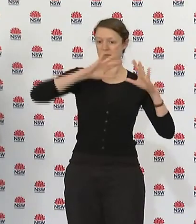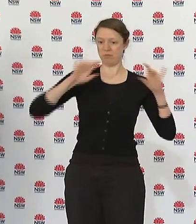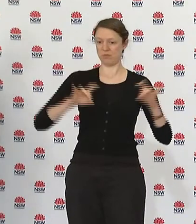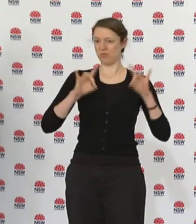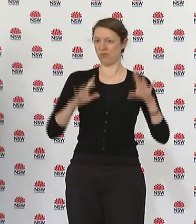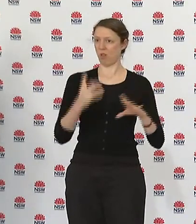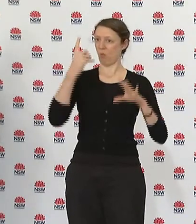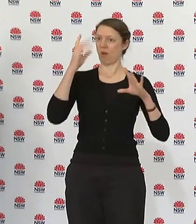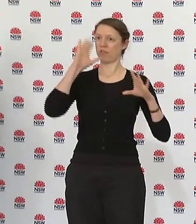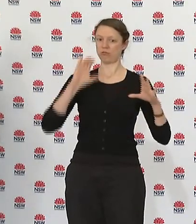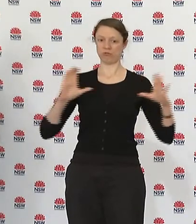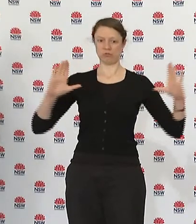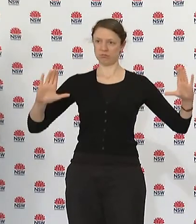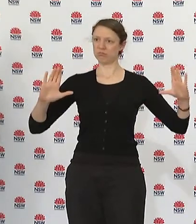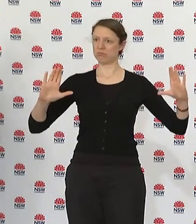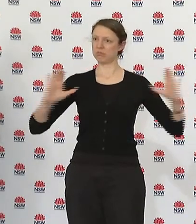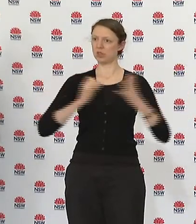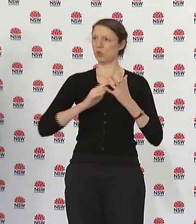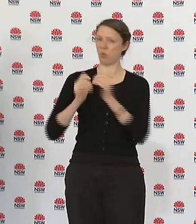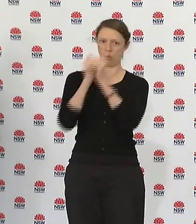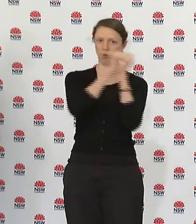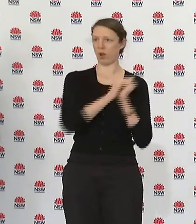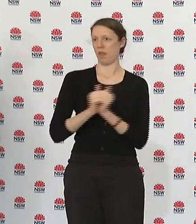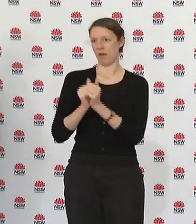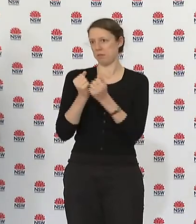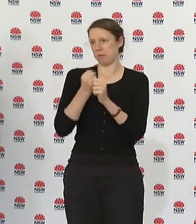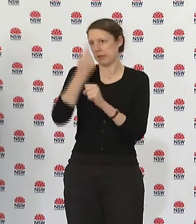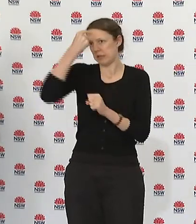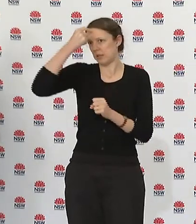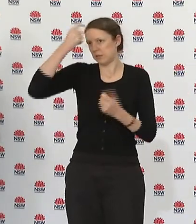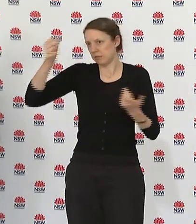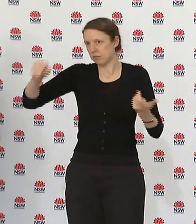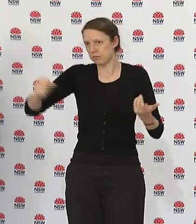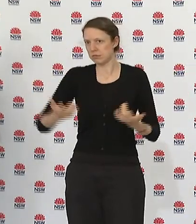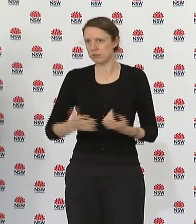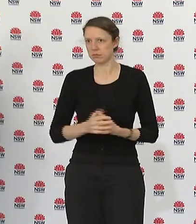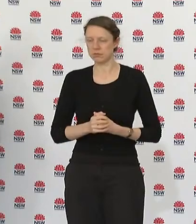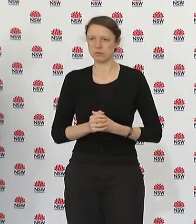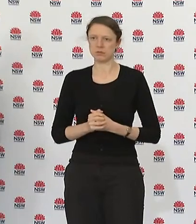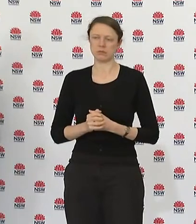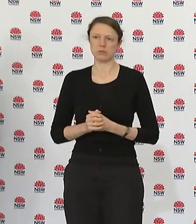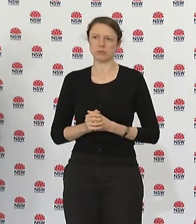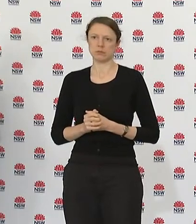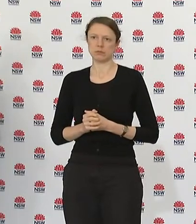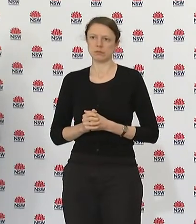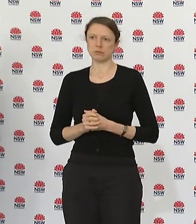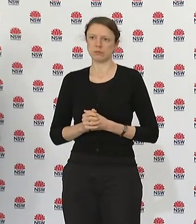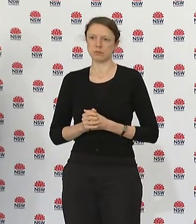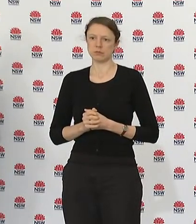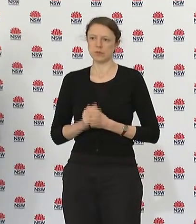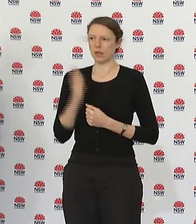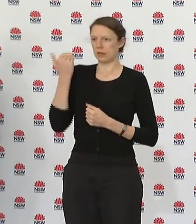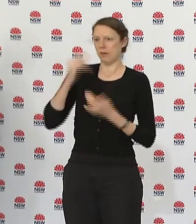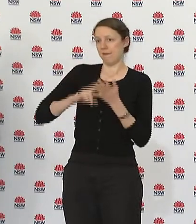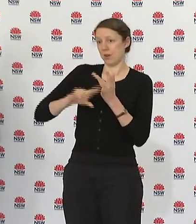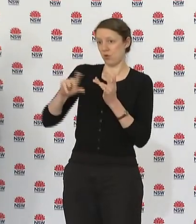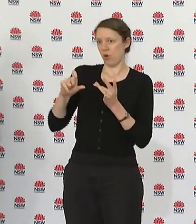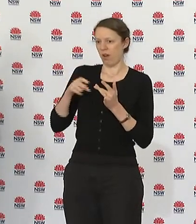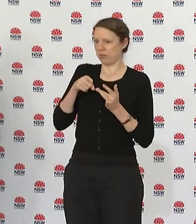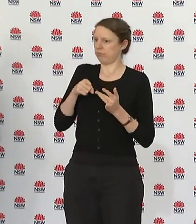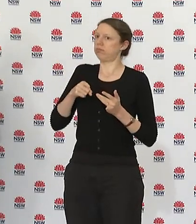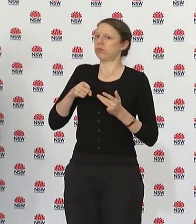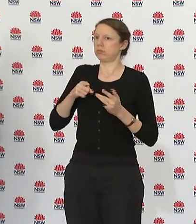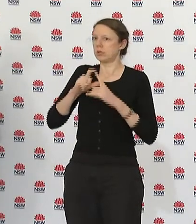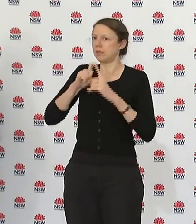is exactly what we should do. We sent, when Victoria had some challenges,